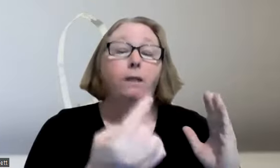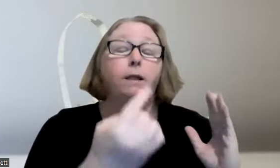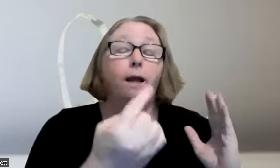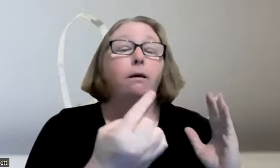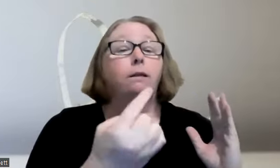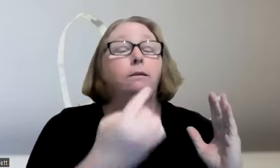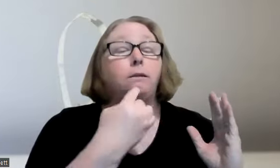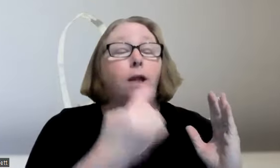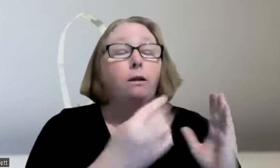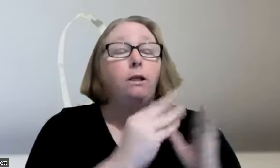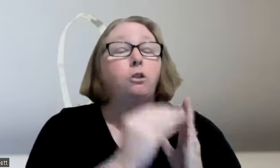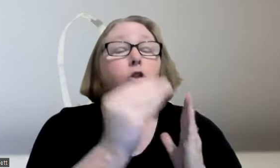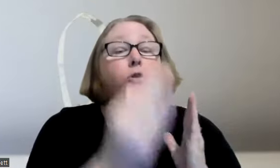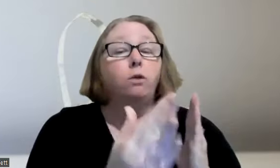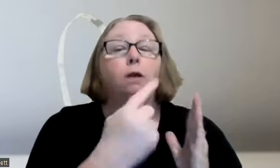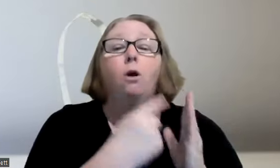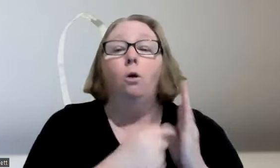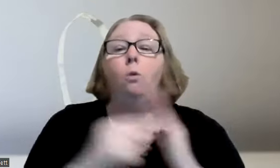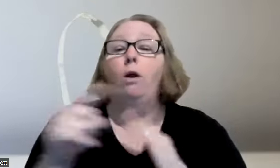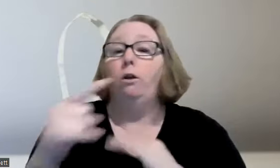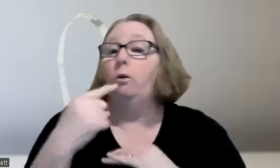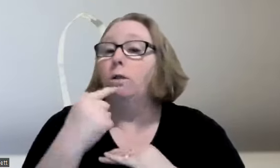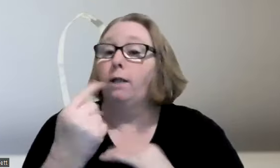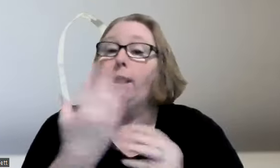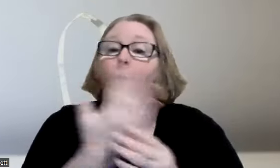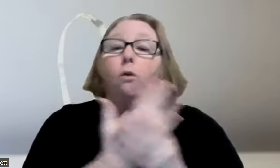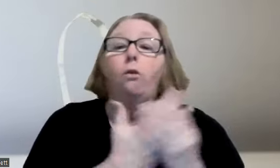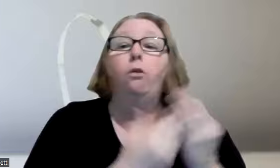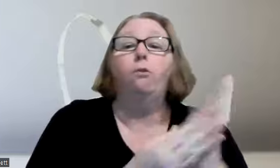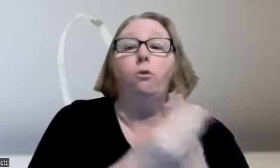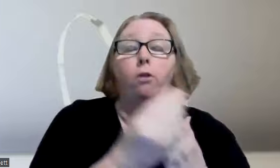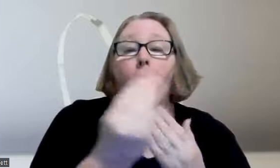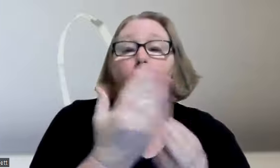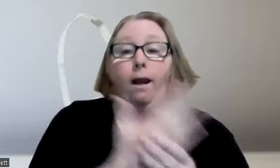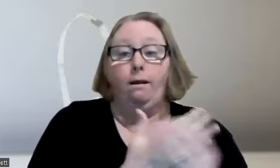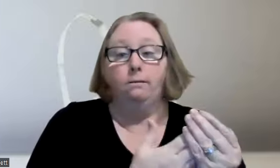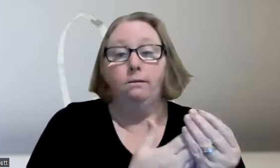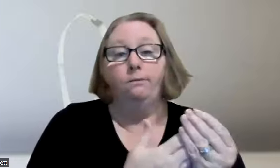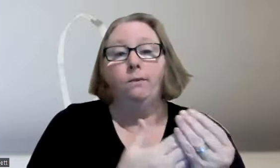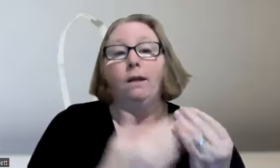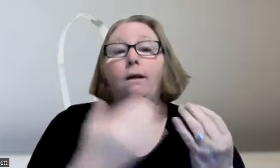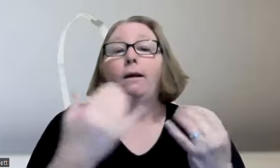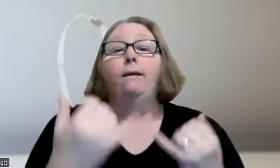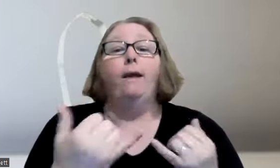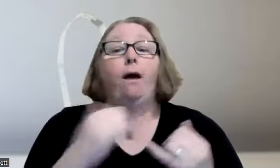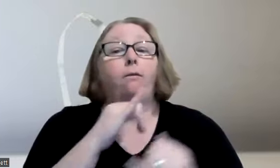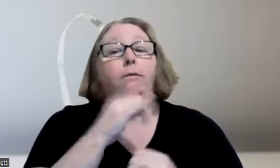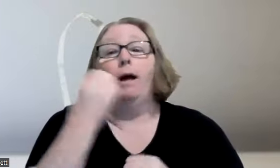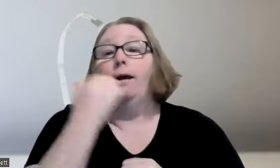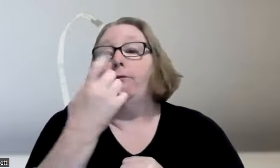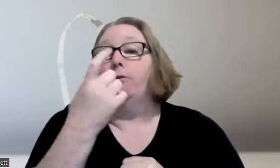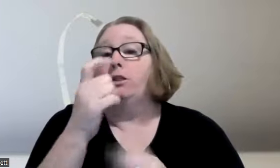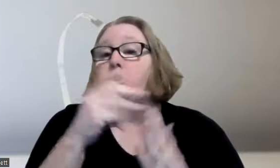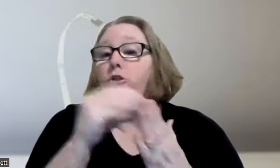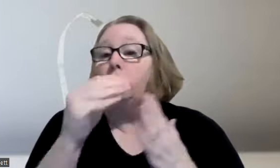be telling the student what you are saying through their hand. Now, not every